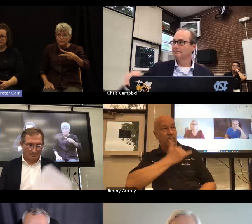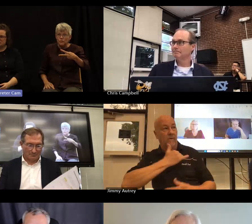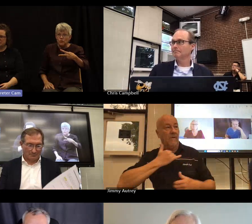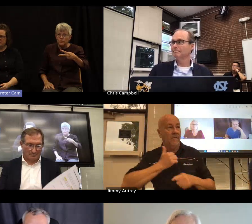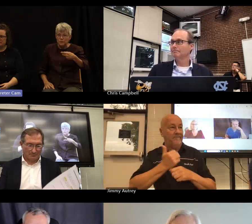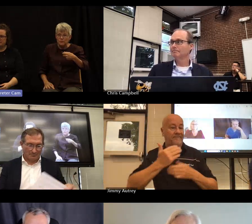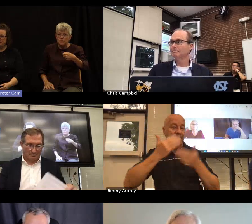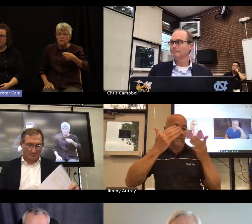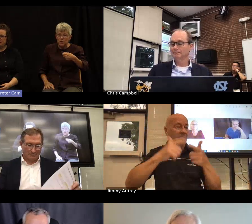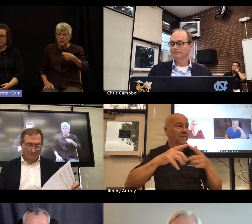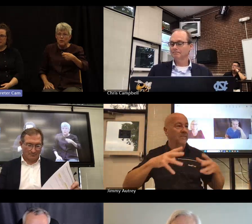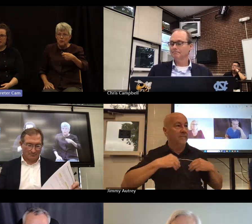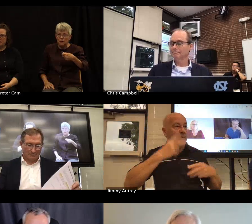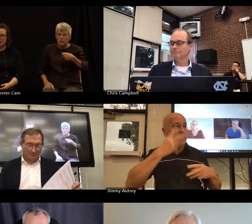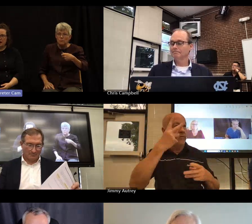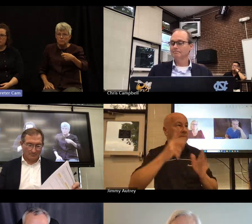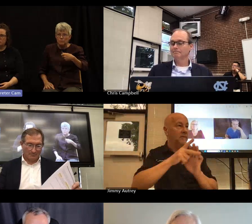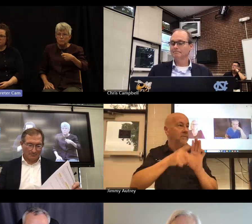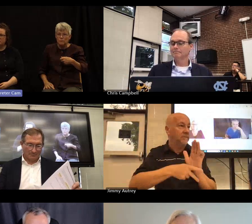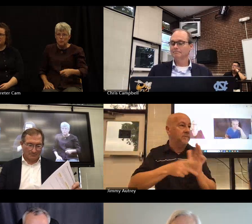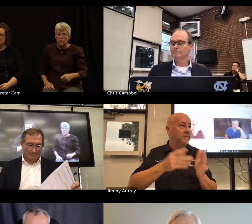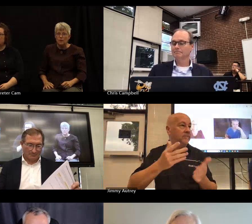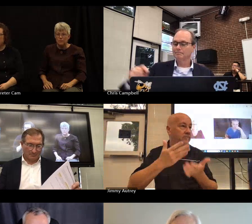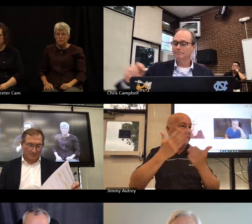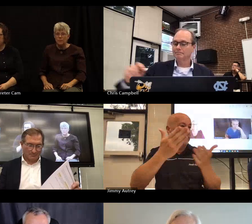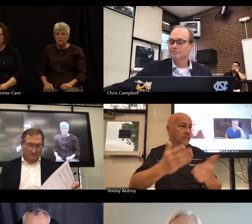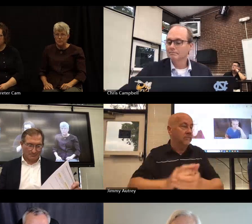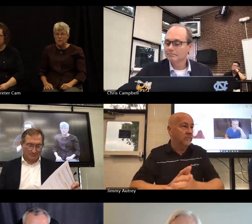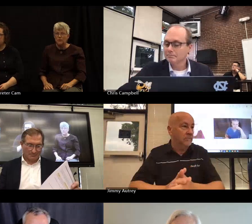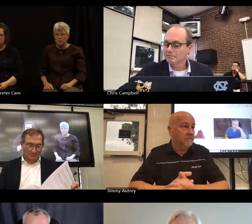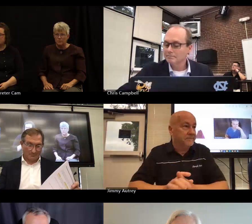This is Jimmy. I move to it.